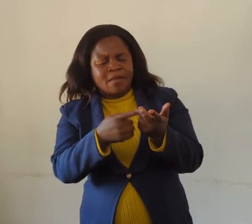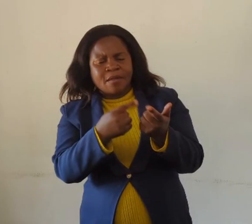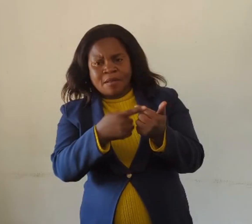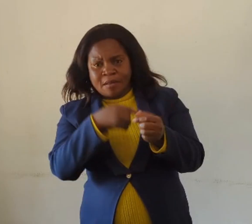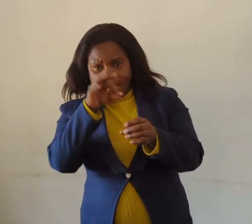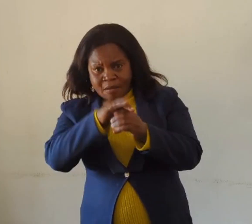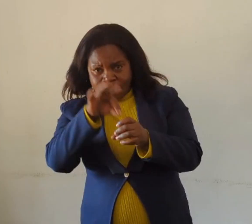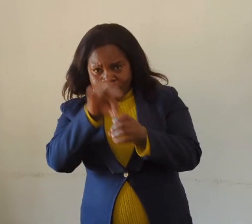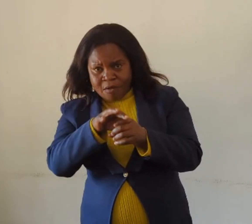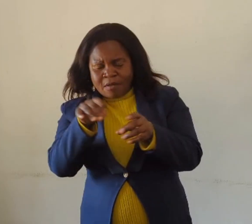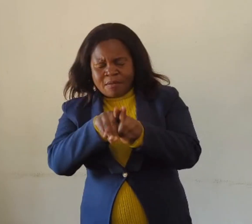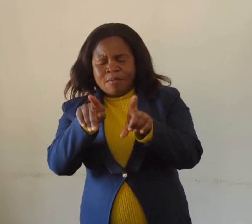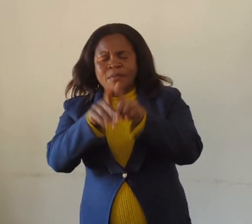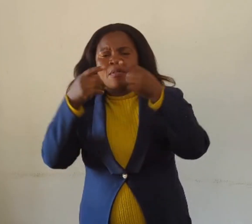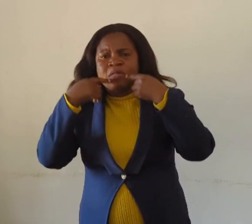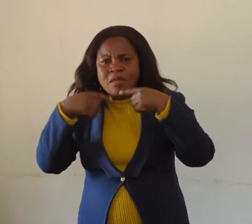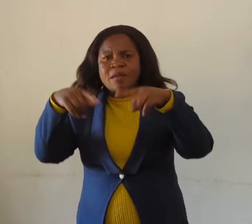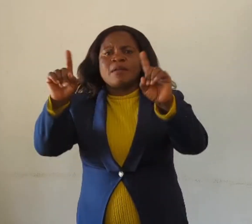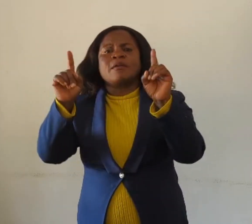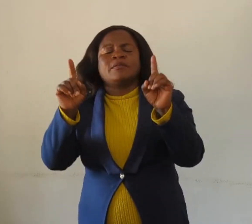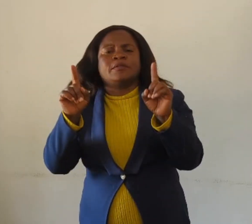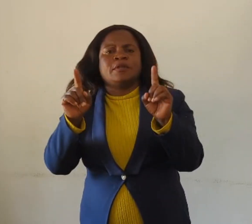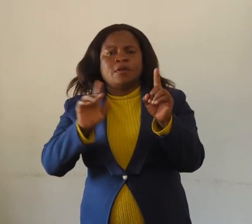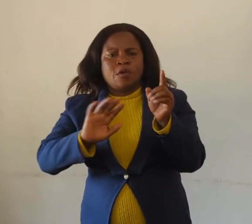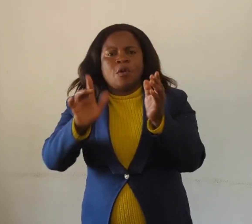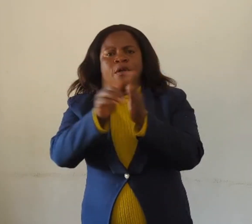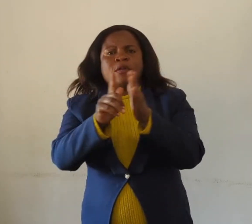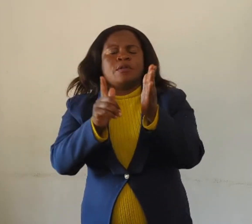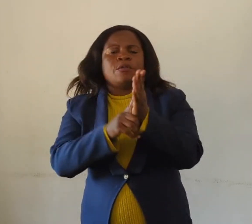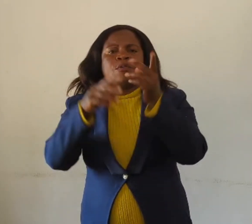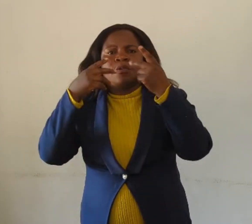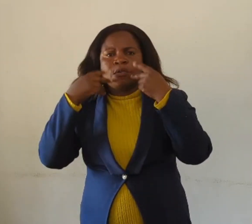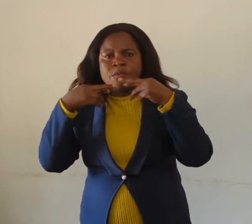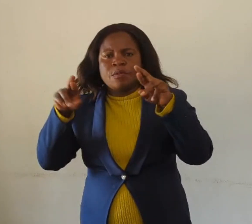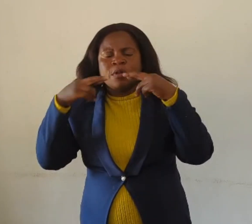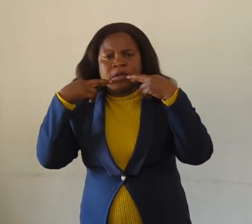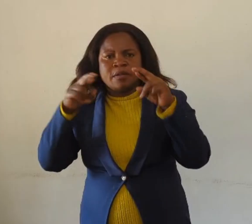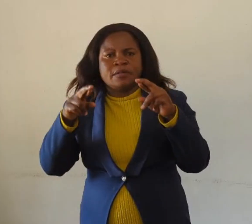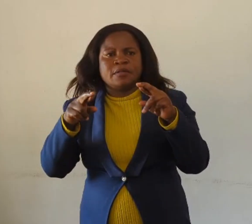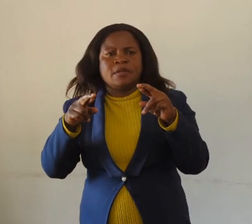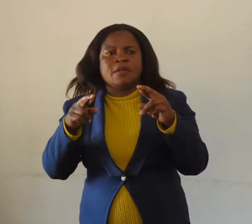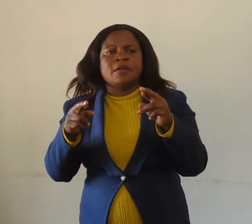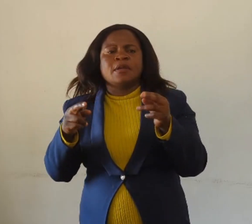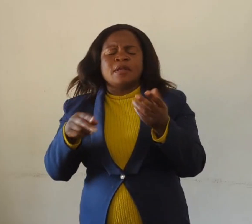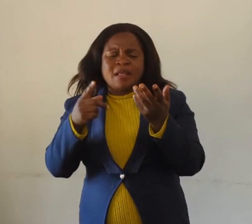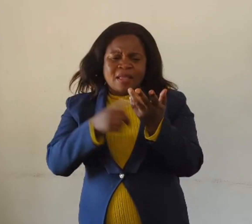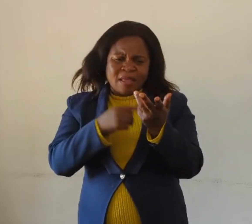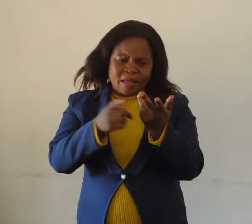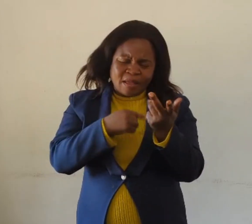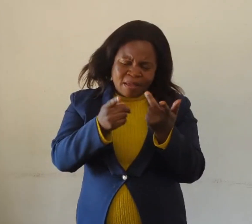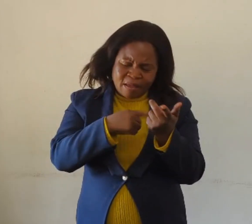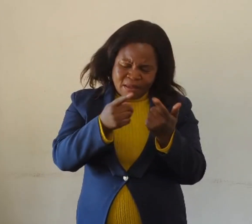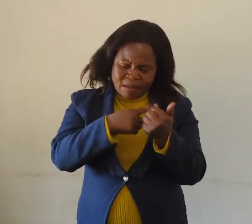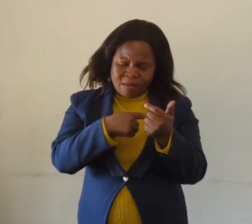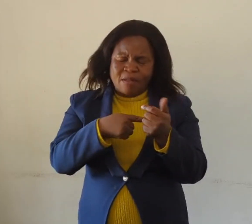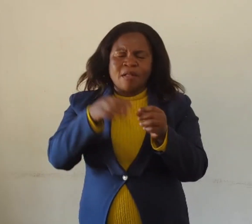and announcement of provisional results to counting of votes and announcement of